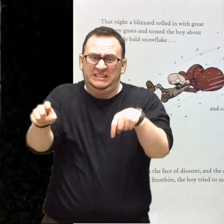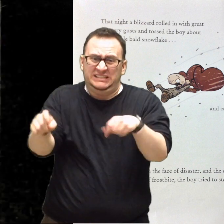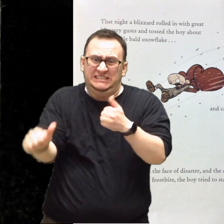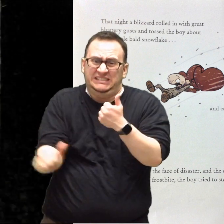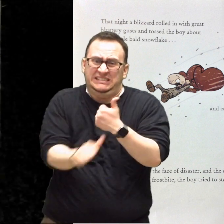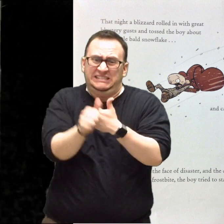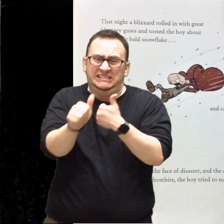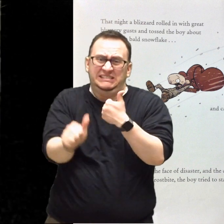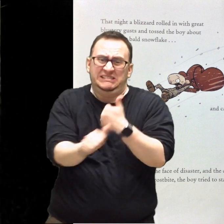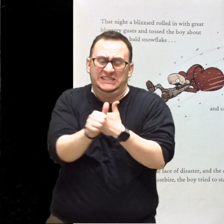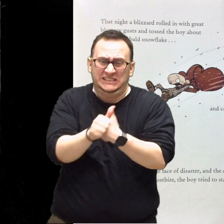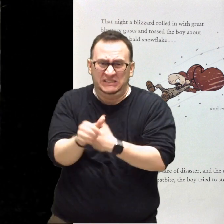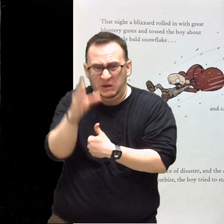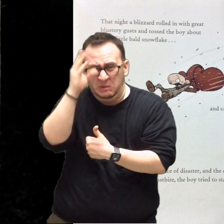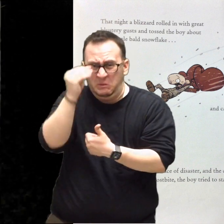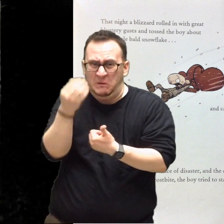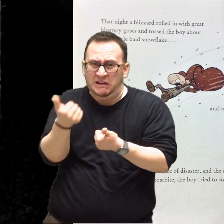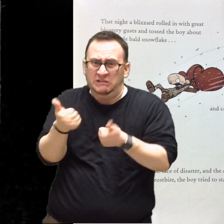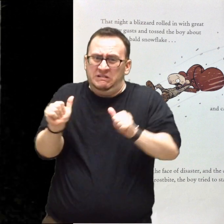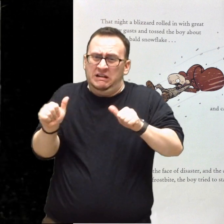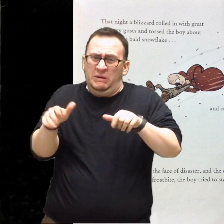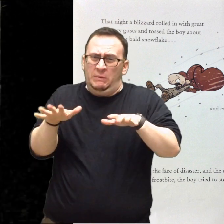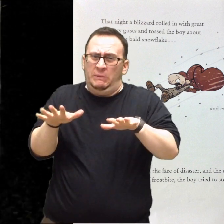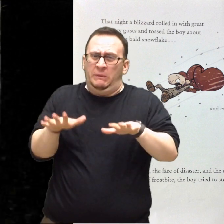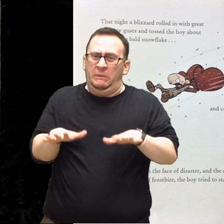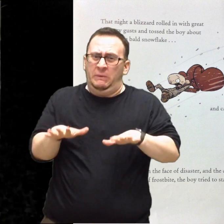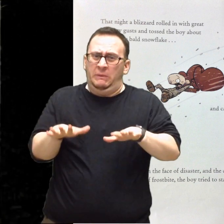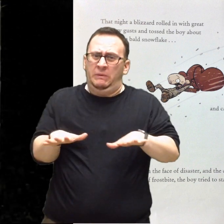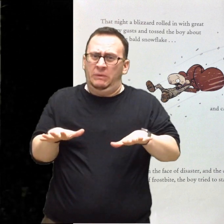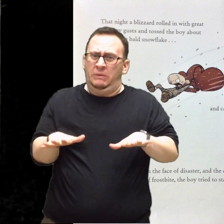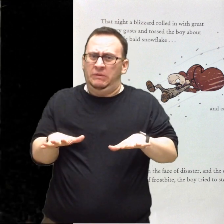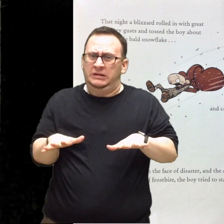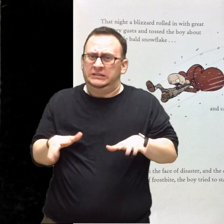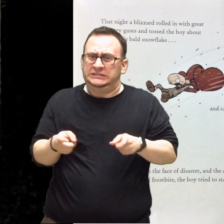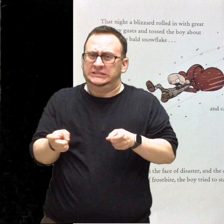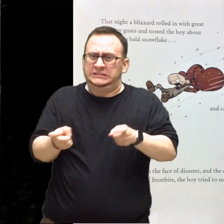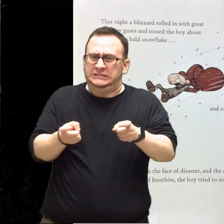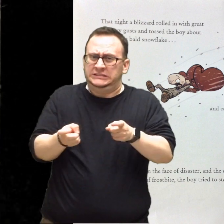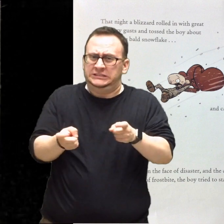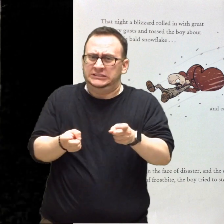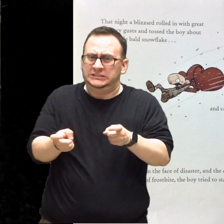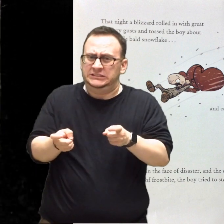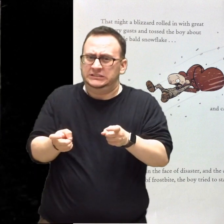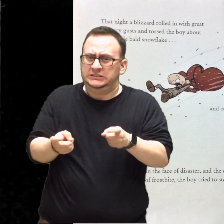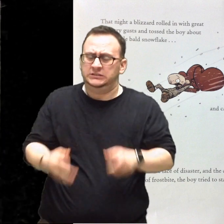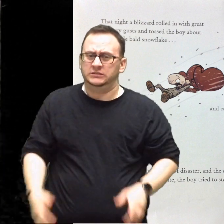disaster and the danger of frostbite, the boy tried to stay calm.